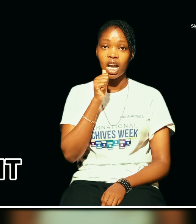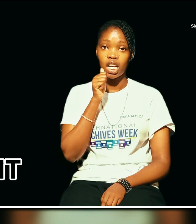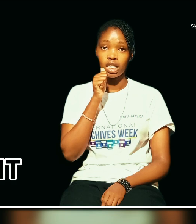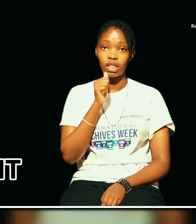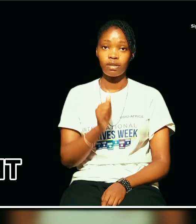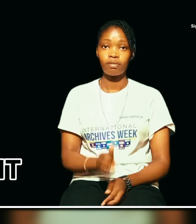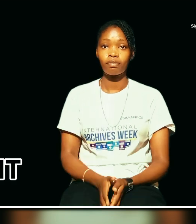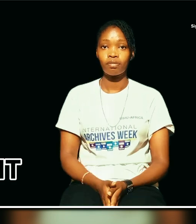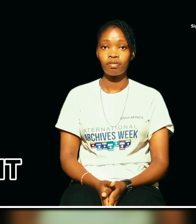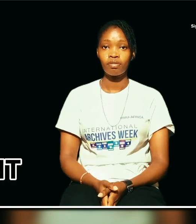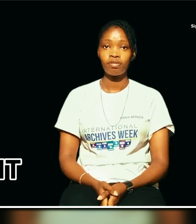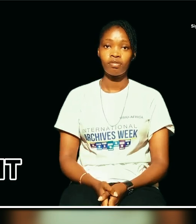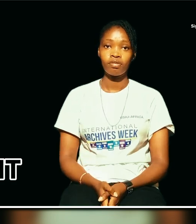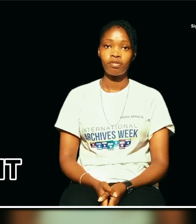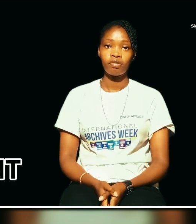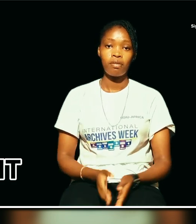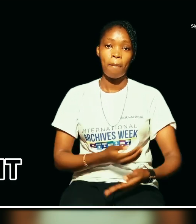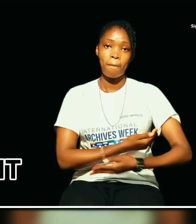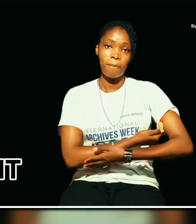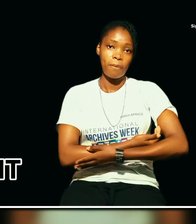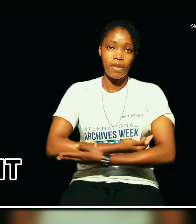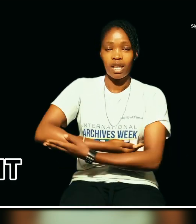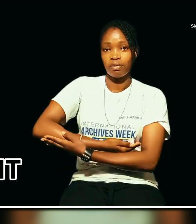aunt, baby,